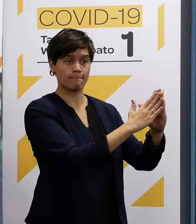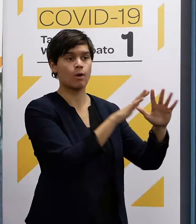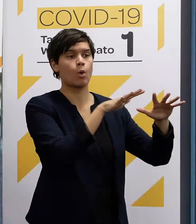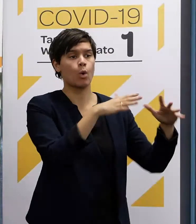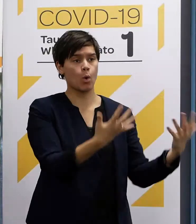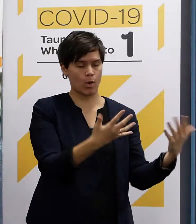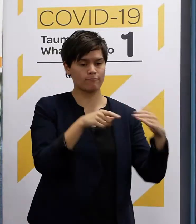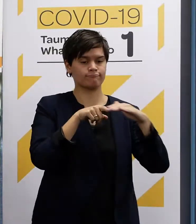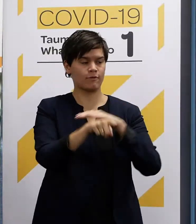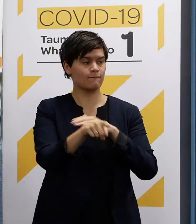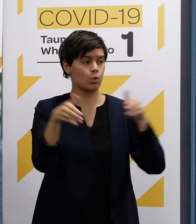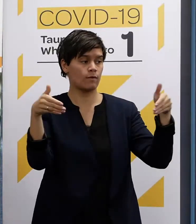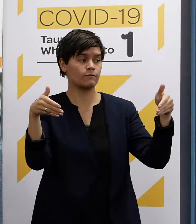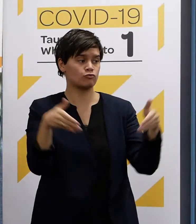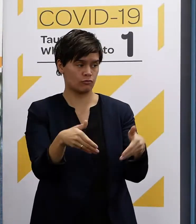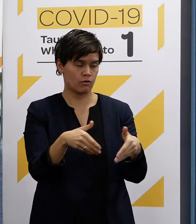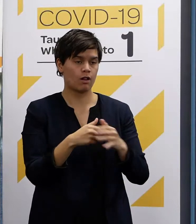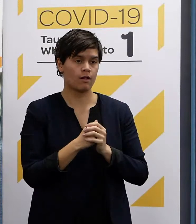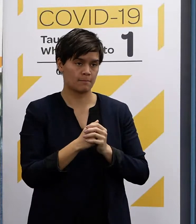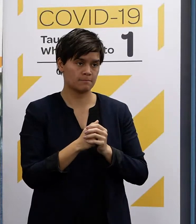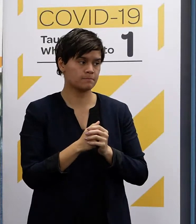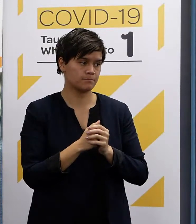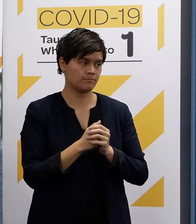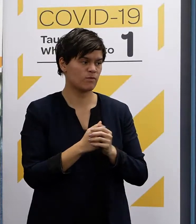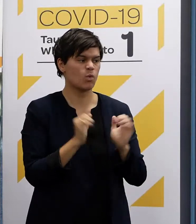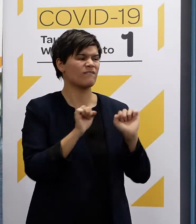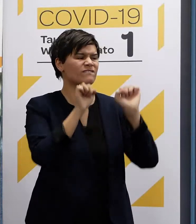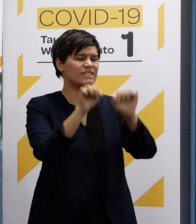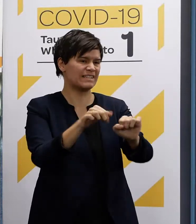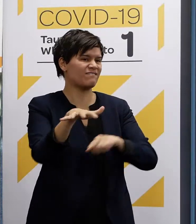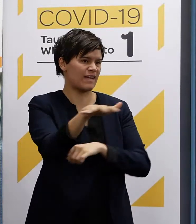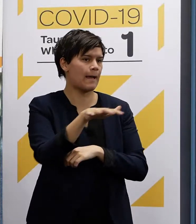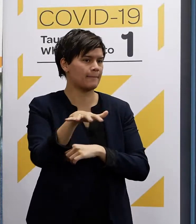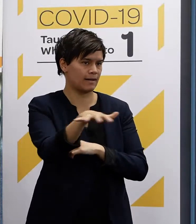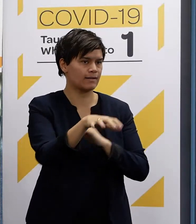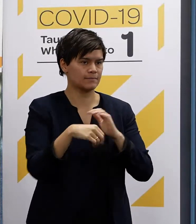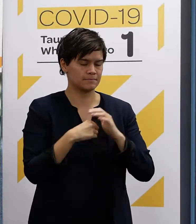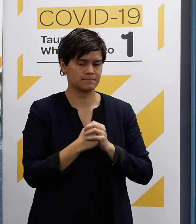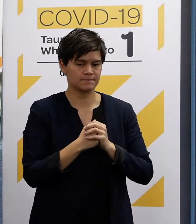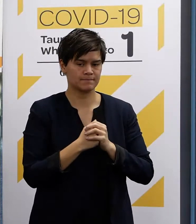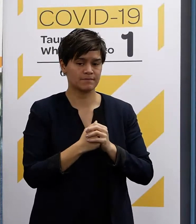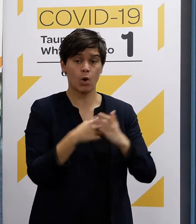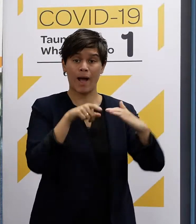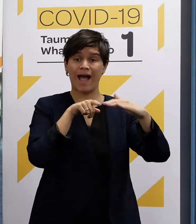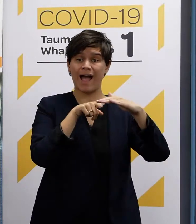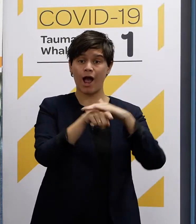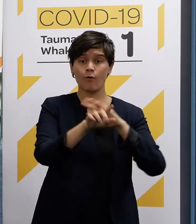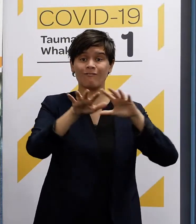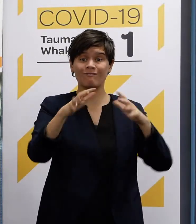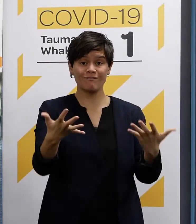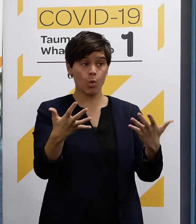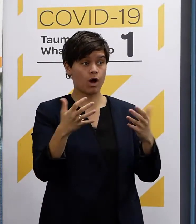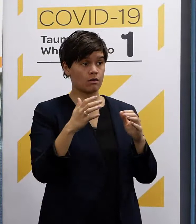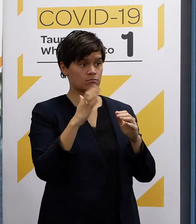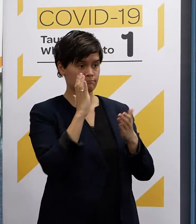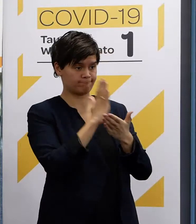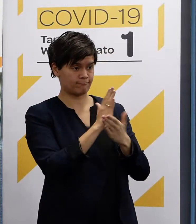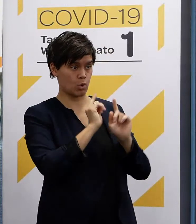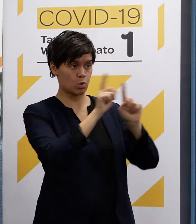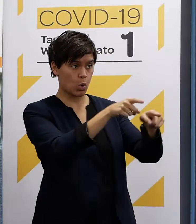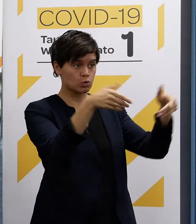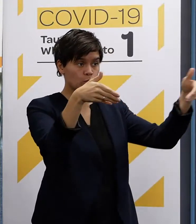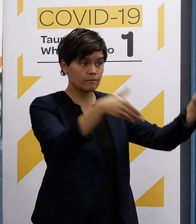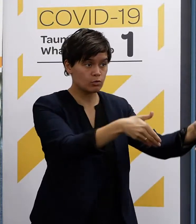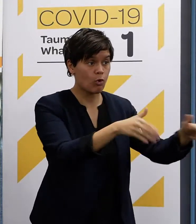granted an exemption to attend the funeral of a family member or grieve with family. These people either returned to the facility